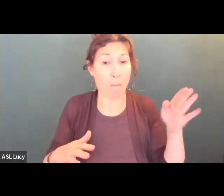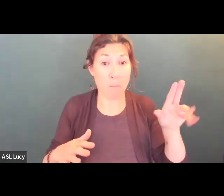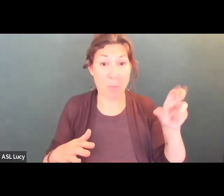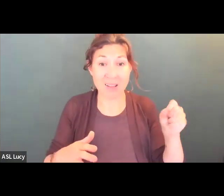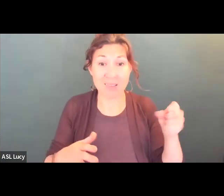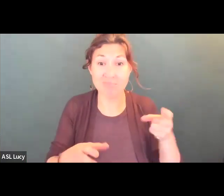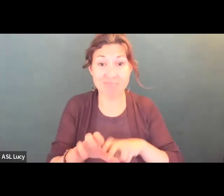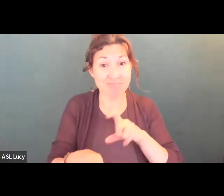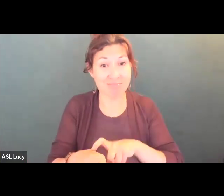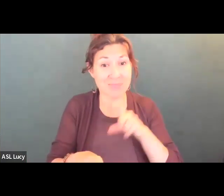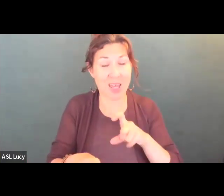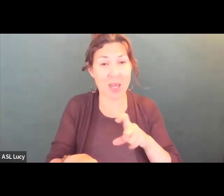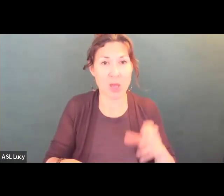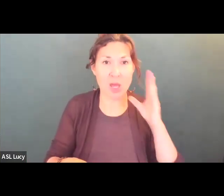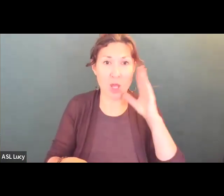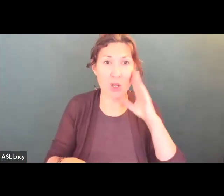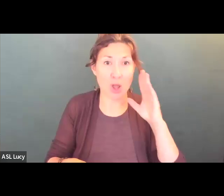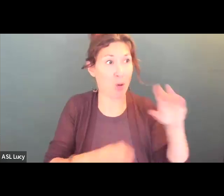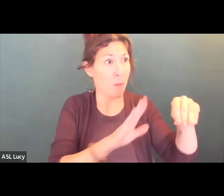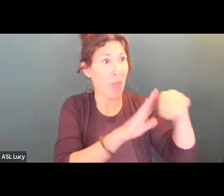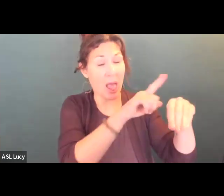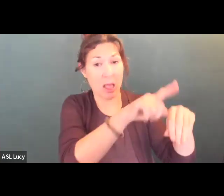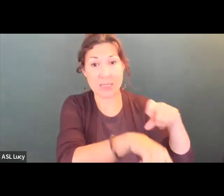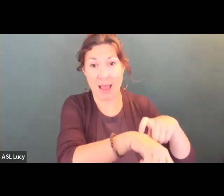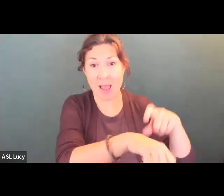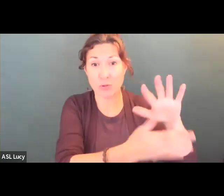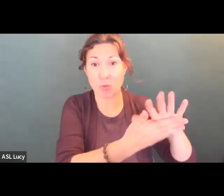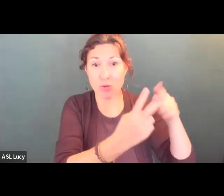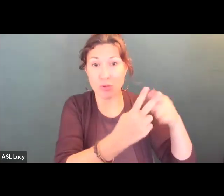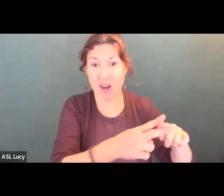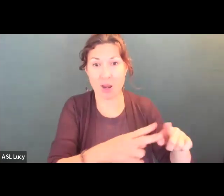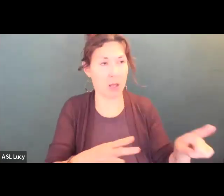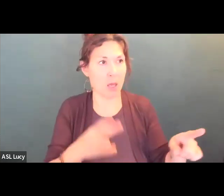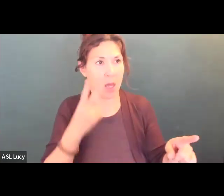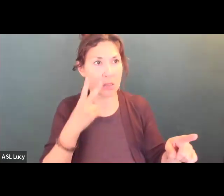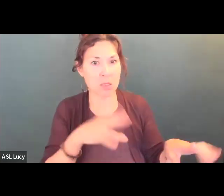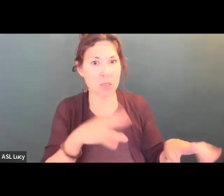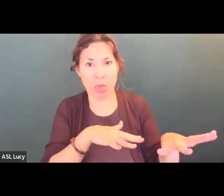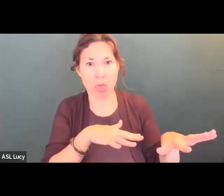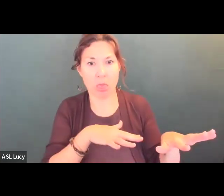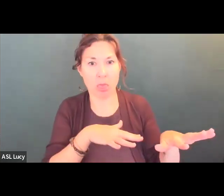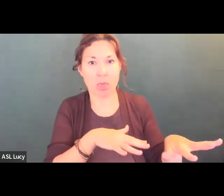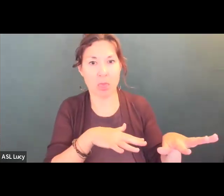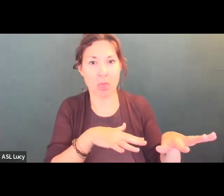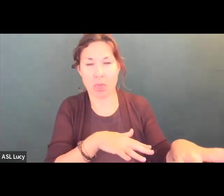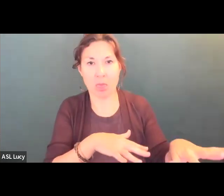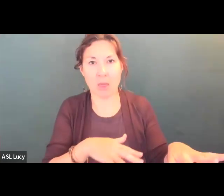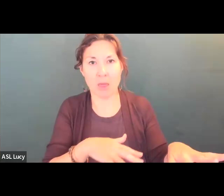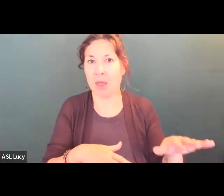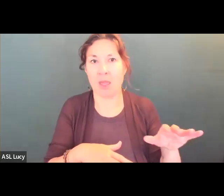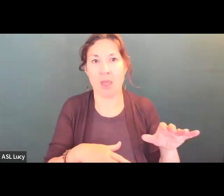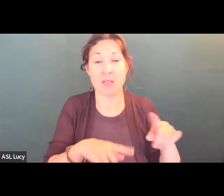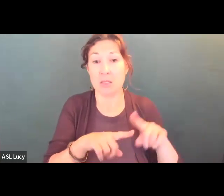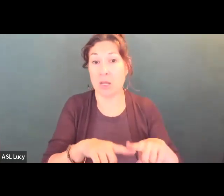time. They know what time their bell happens. And depending on the school, arriving late under